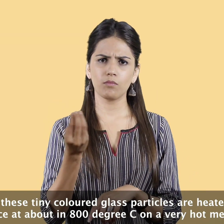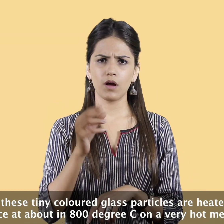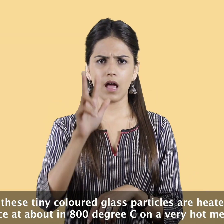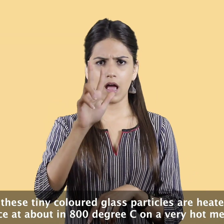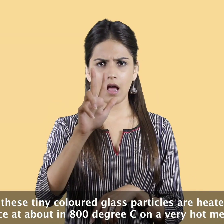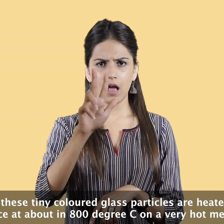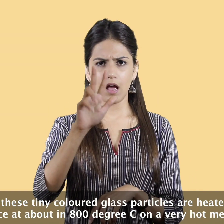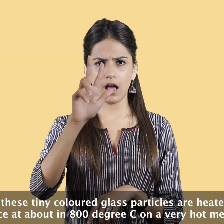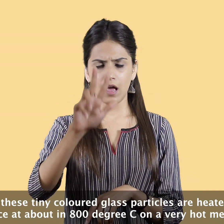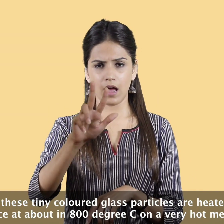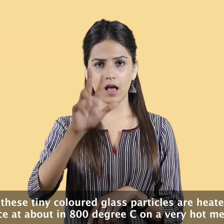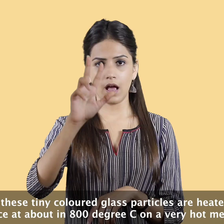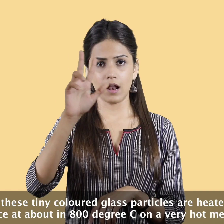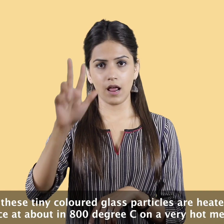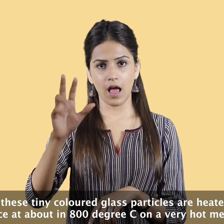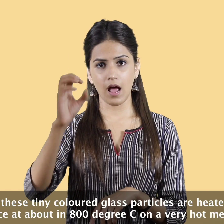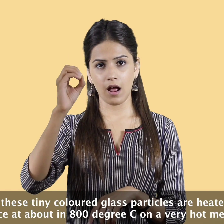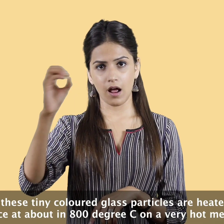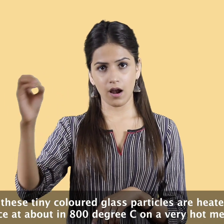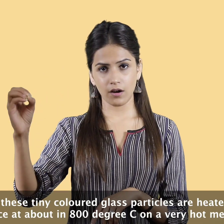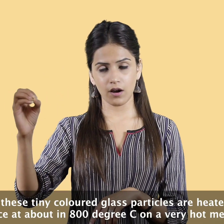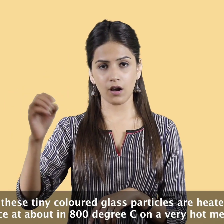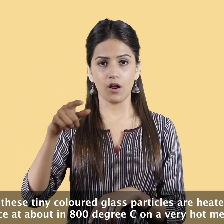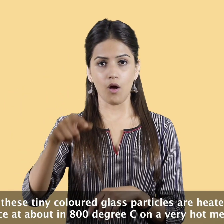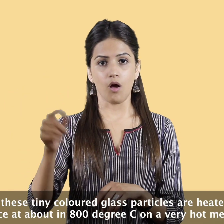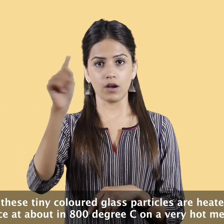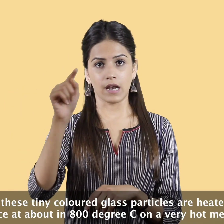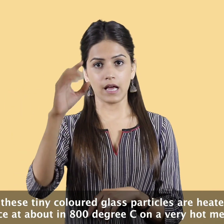degrees Celsius on a very hot metal.